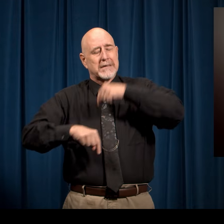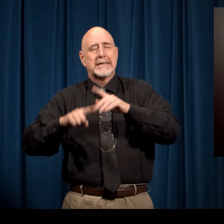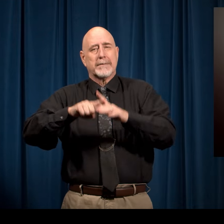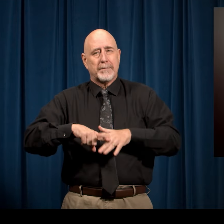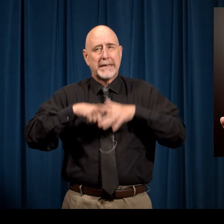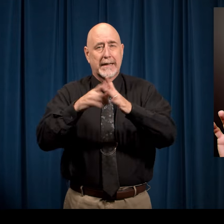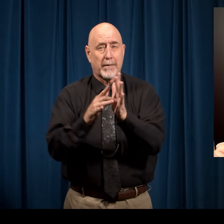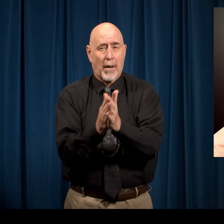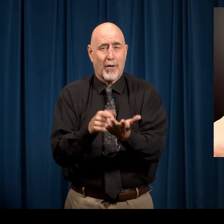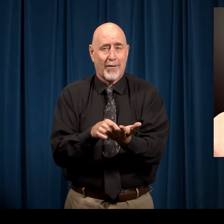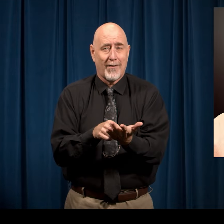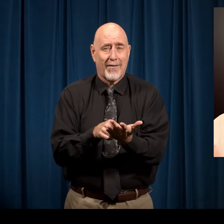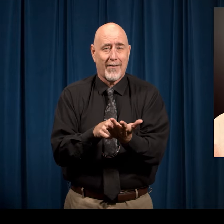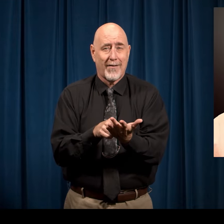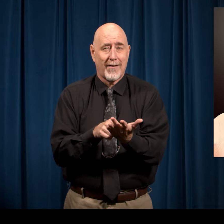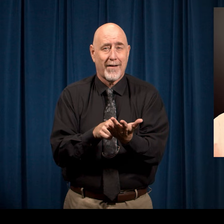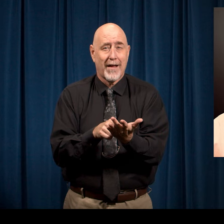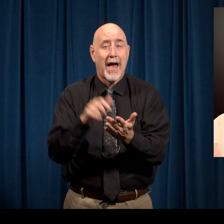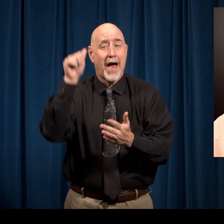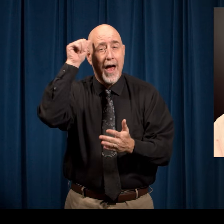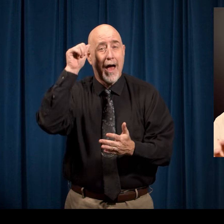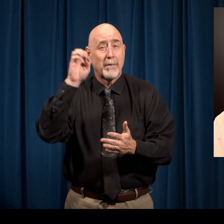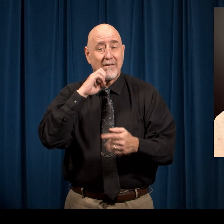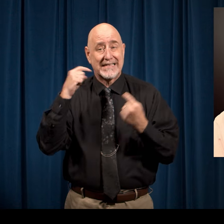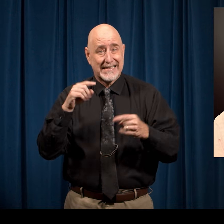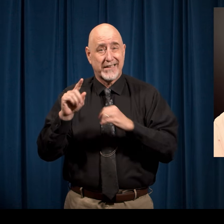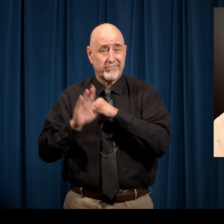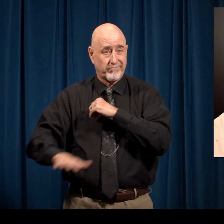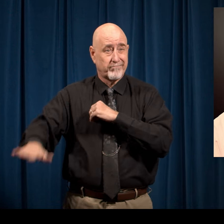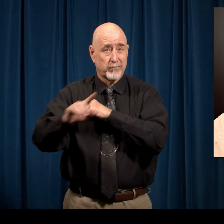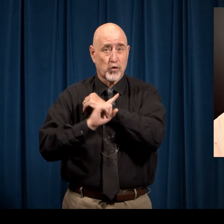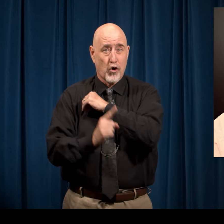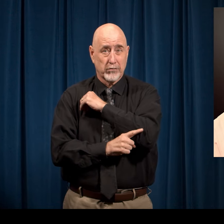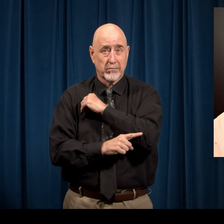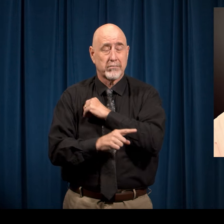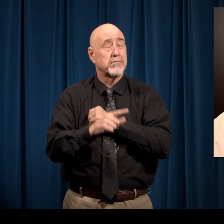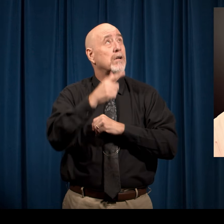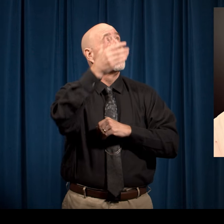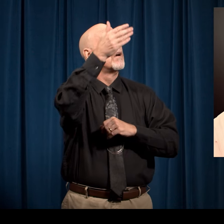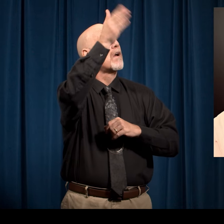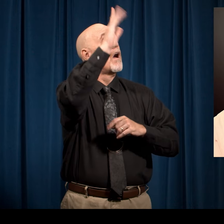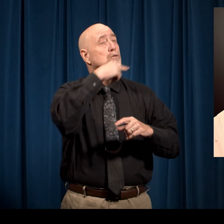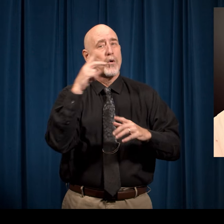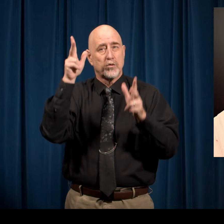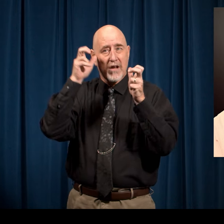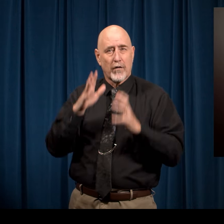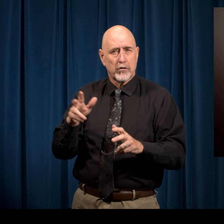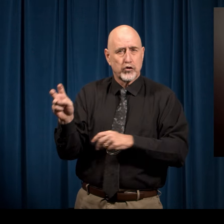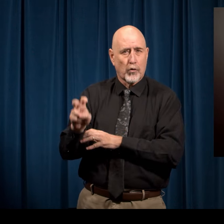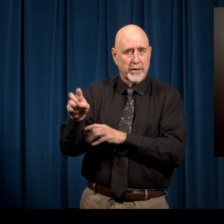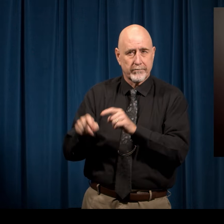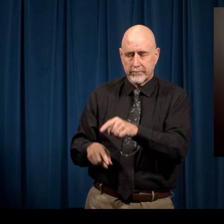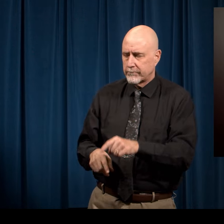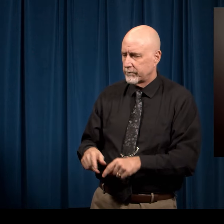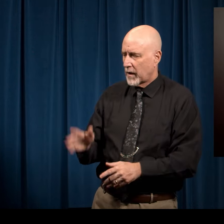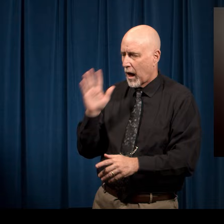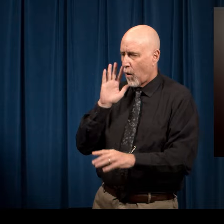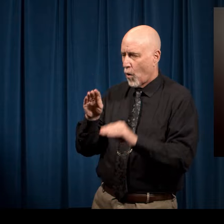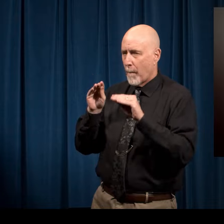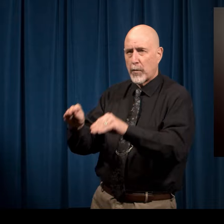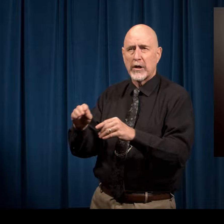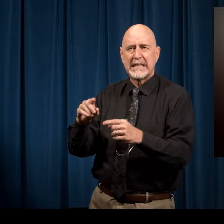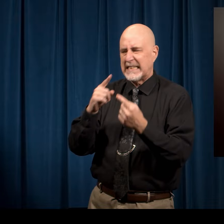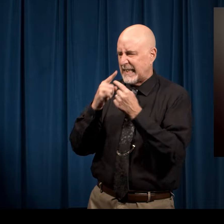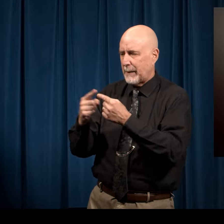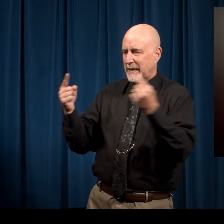go back to the very beginning of the Bible. After Adam and Eve sinned in the garden, God said to the devil, he said to the serpent, "I